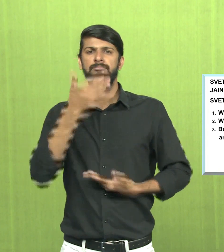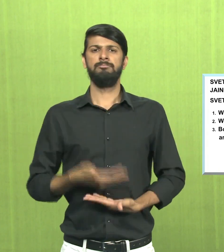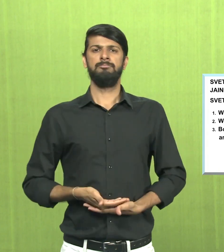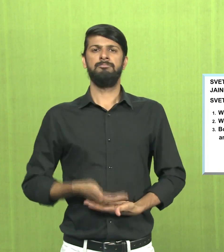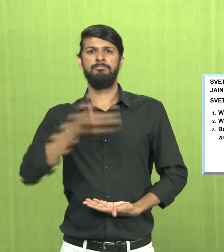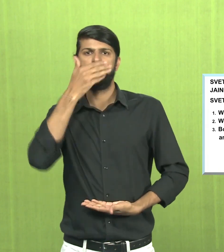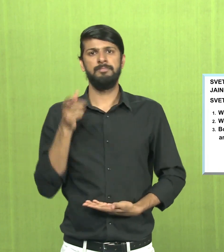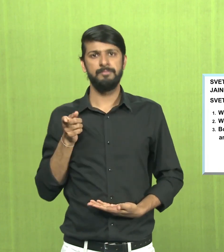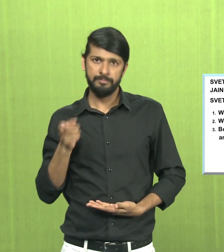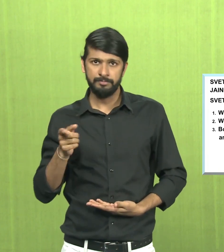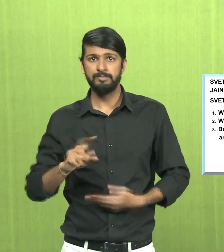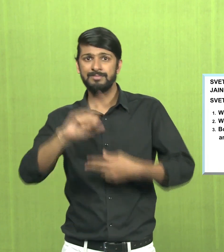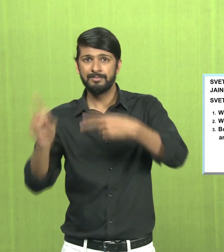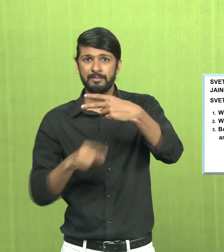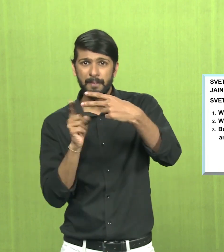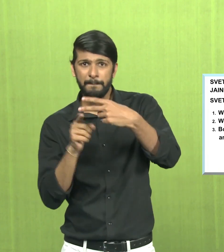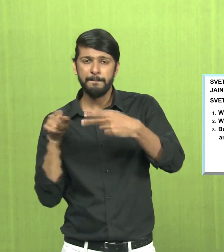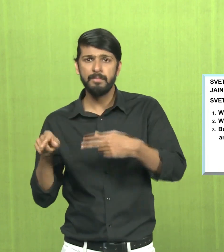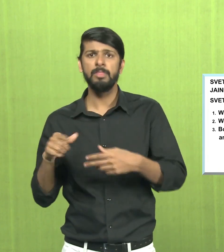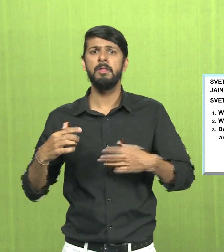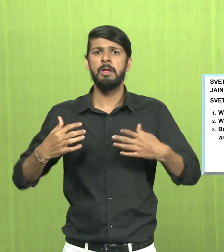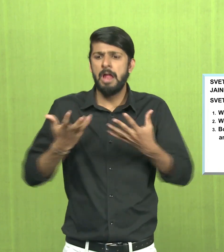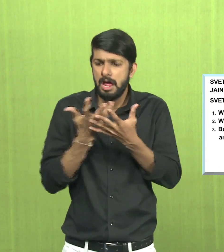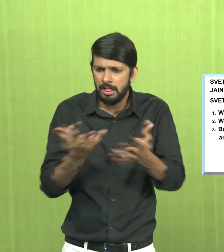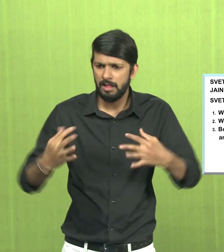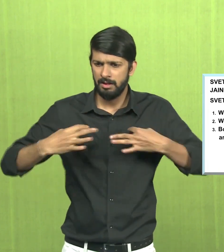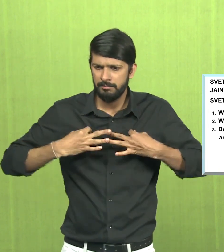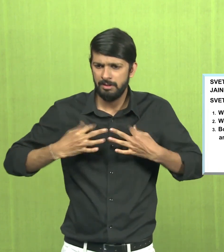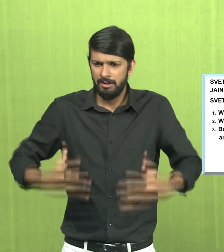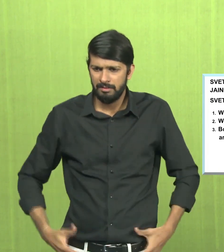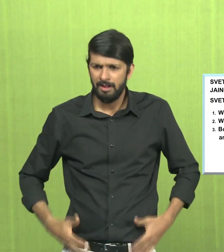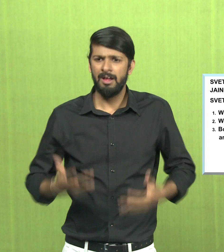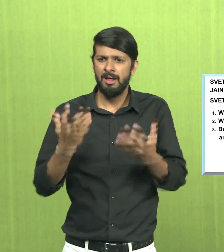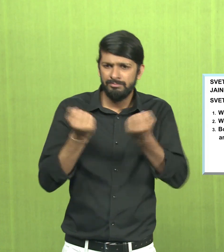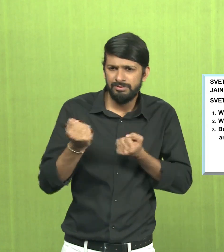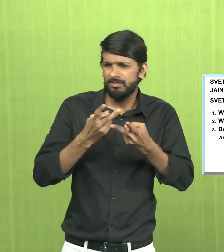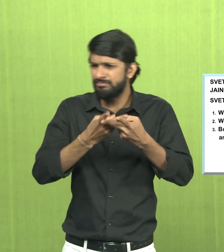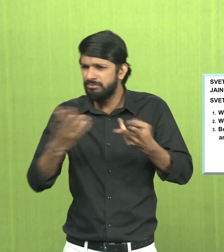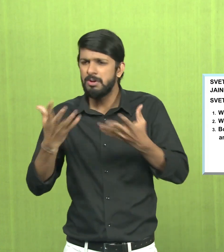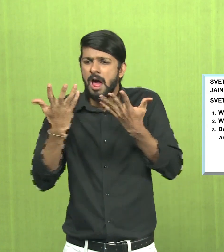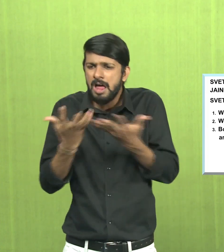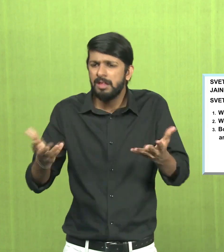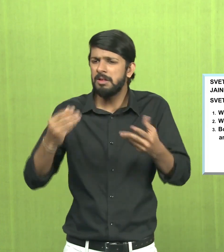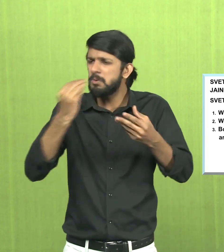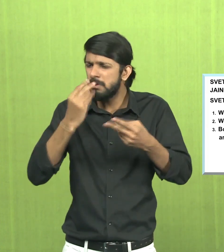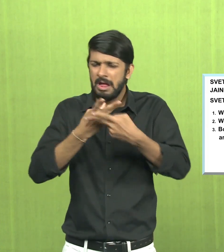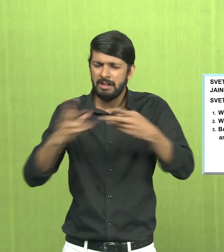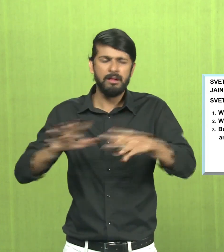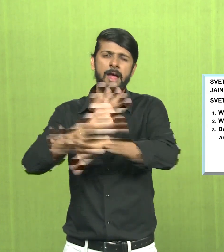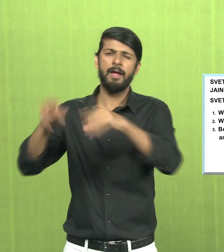they do not wear clothes. Second, they have given up all belongings, all materials, they have given it